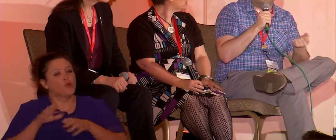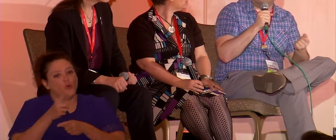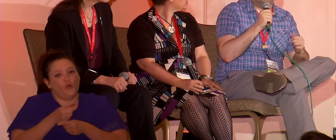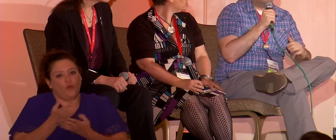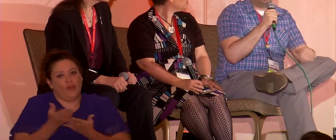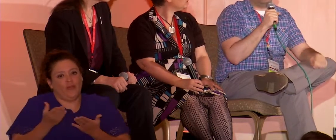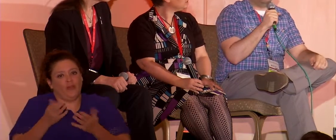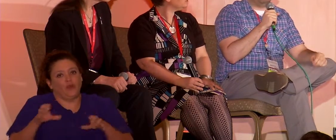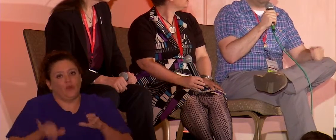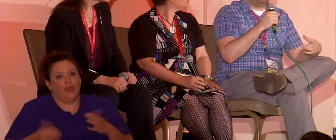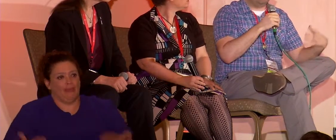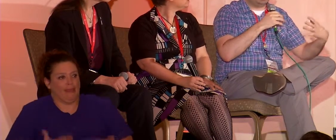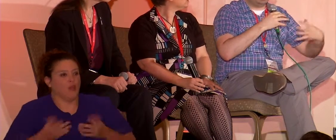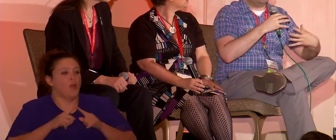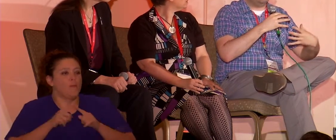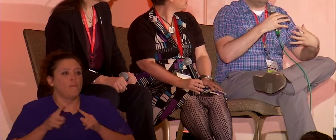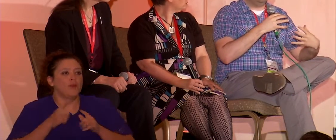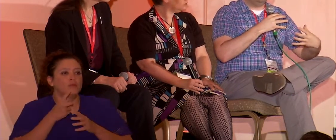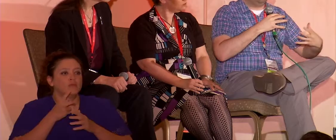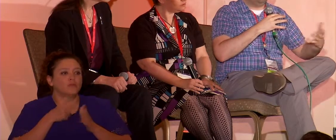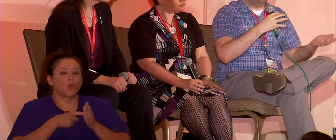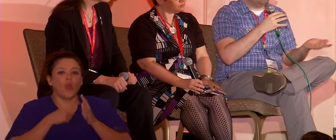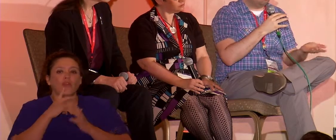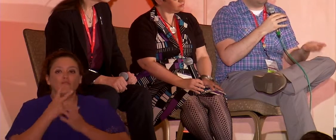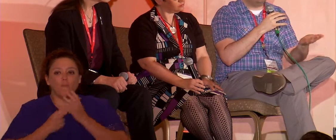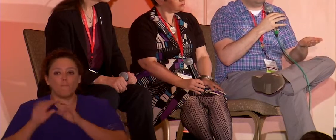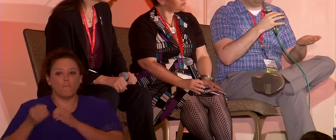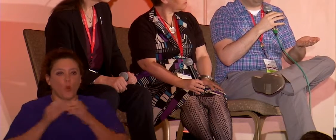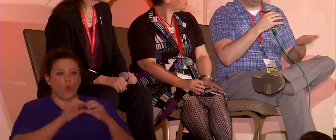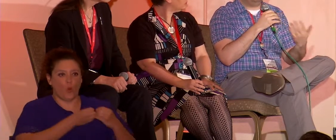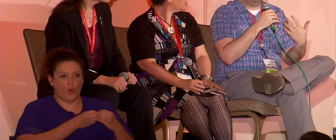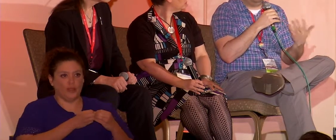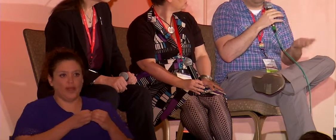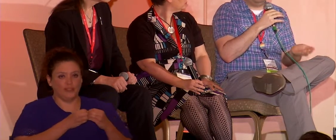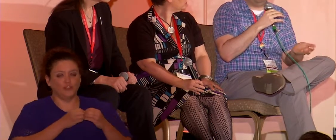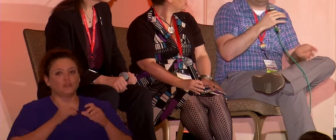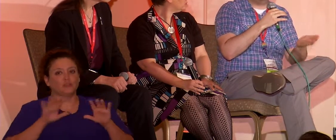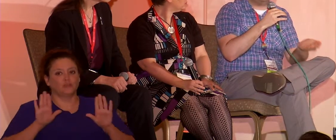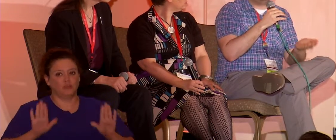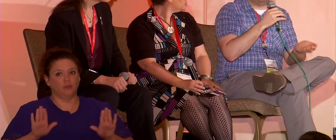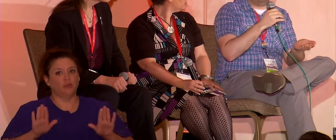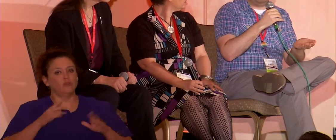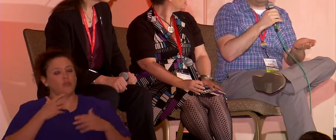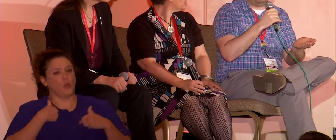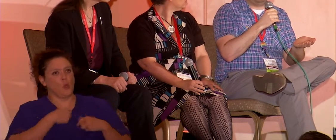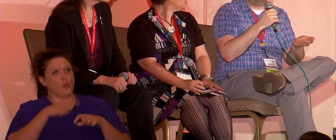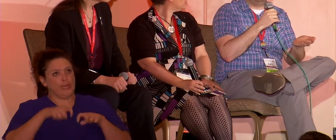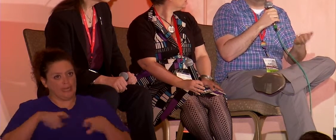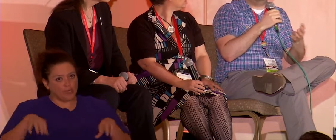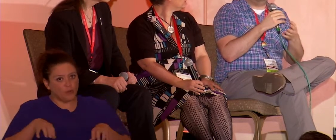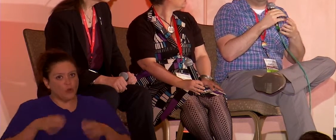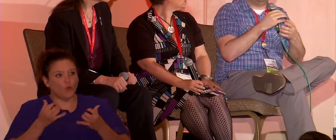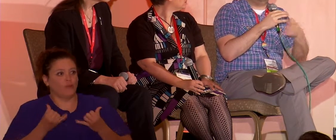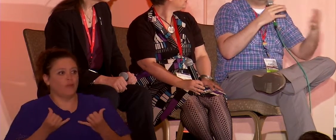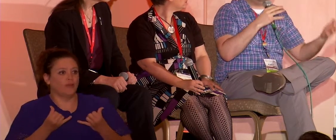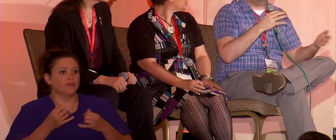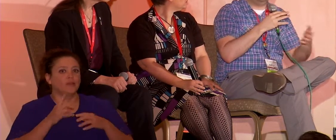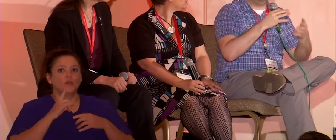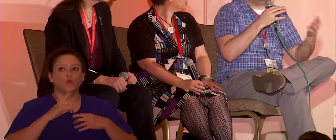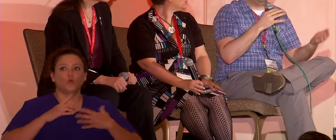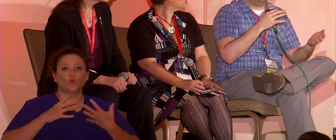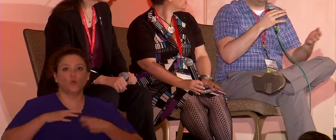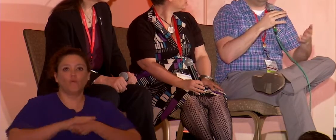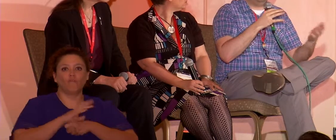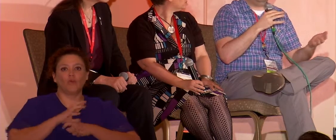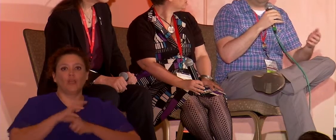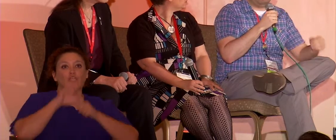that effort on both sides to bubble up through and say, we need to be doing this to fully